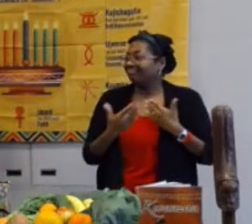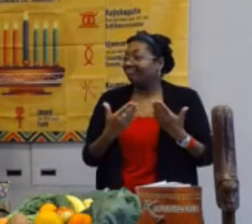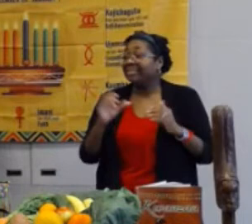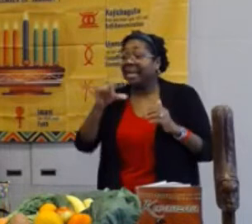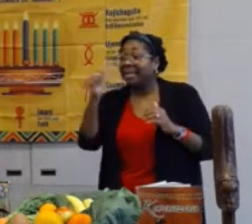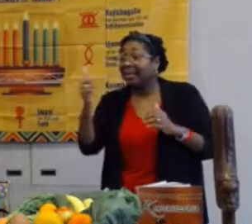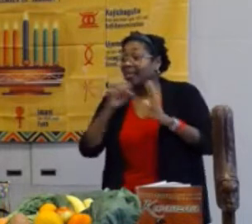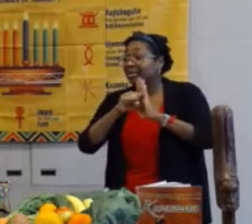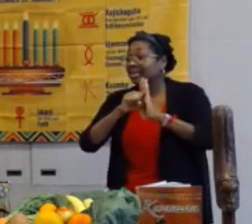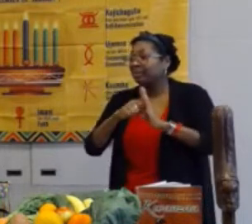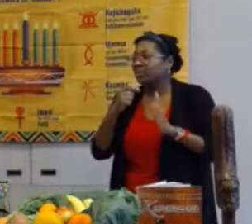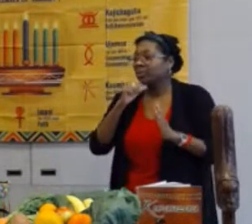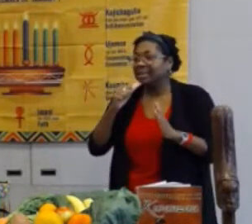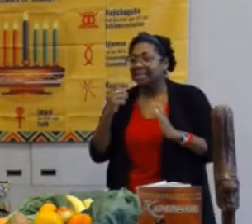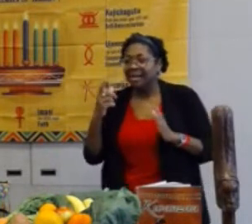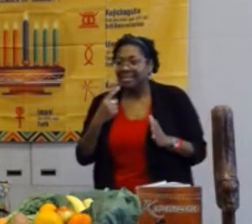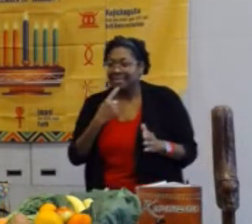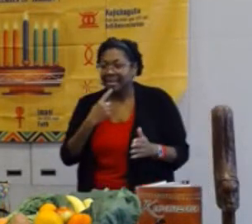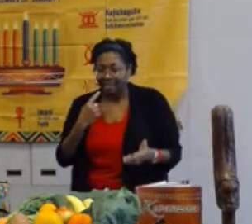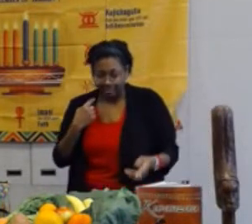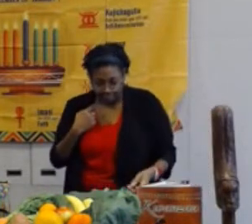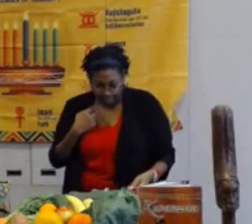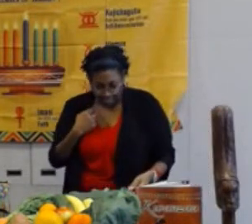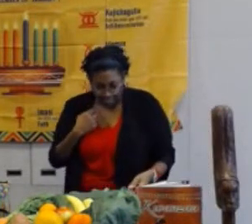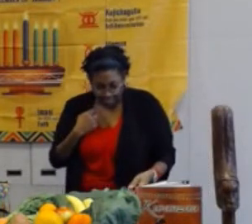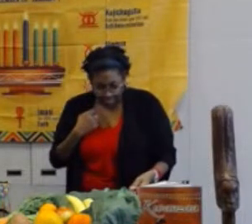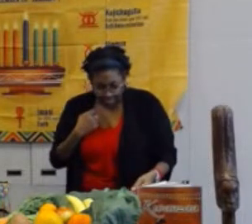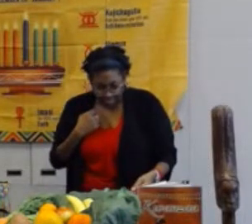there any other symbols that we didn't cover?